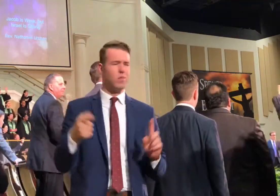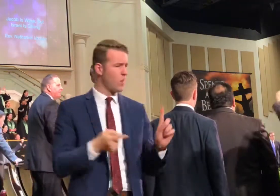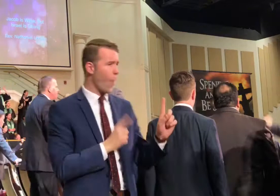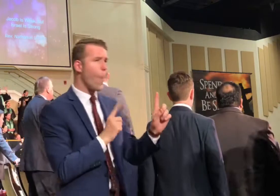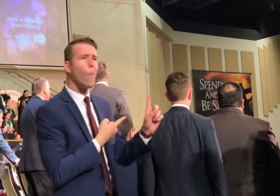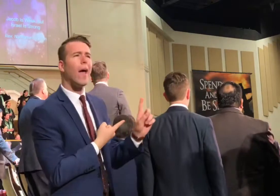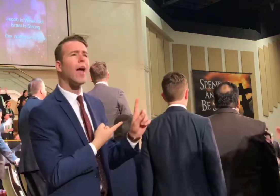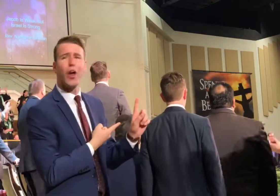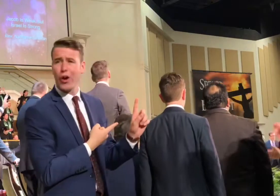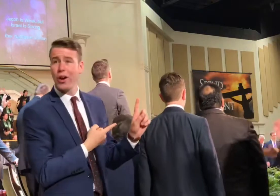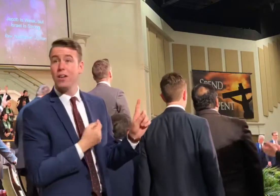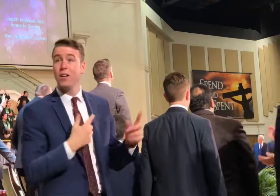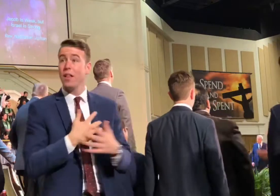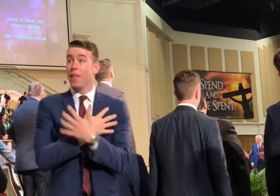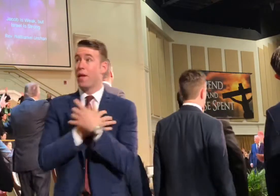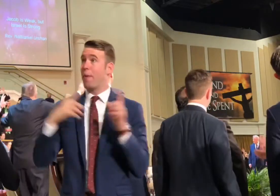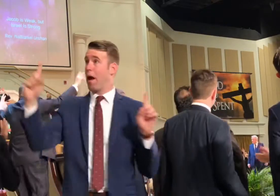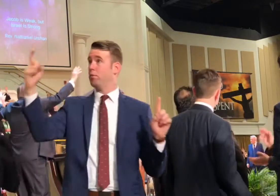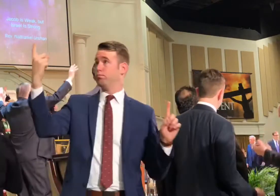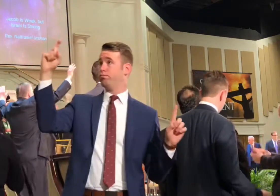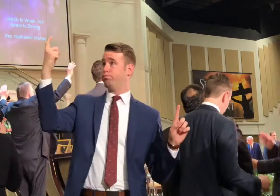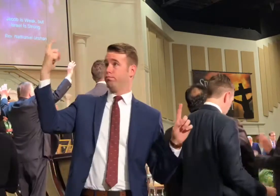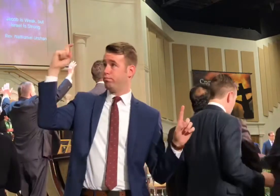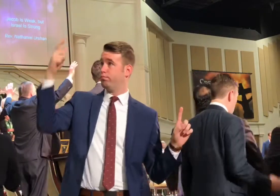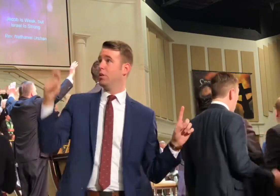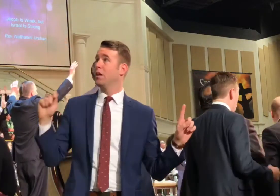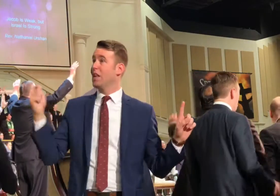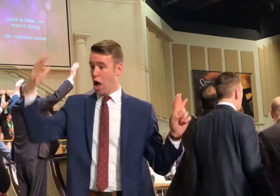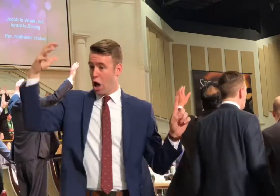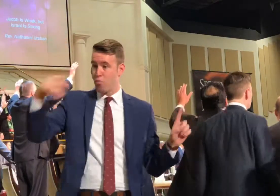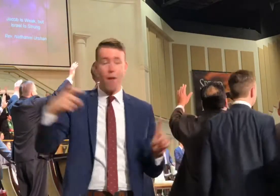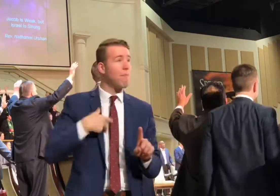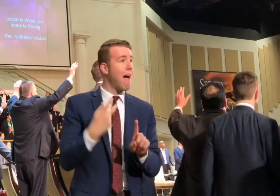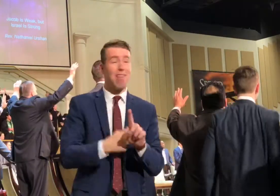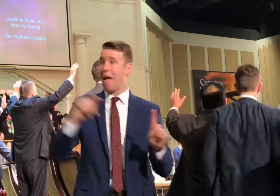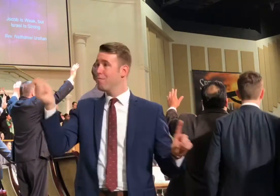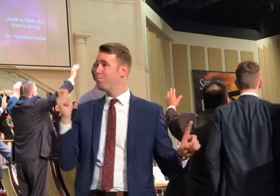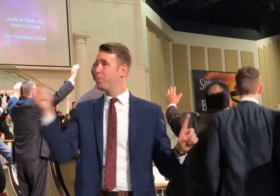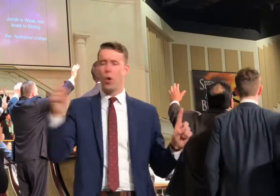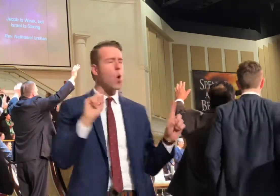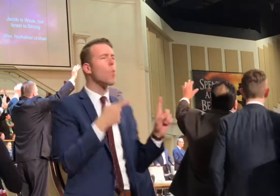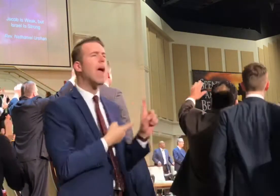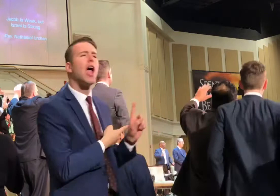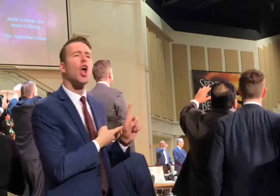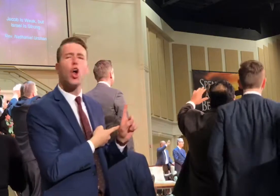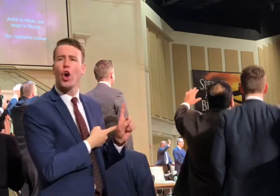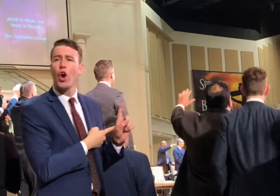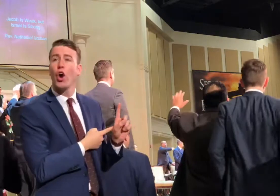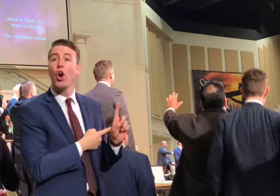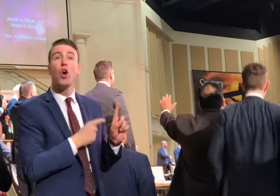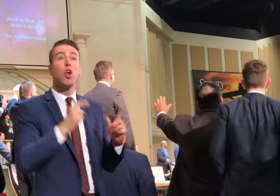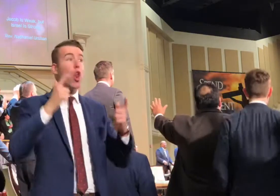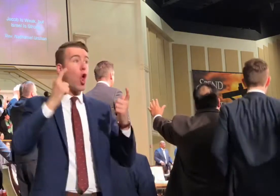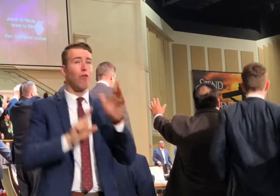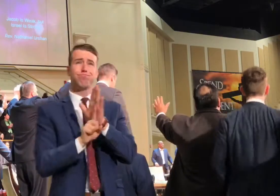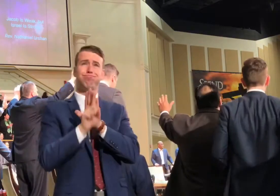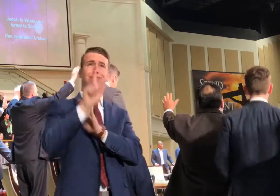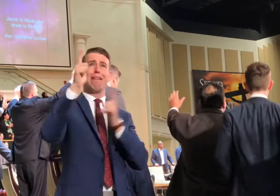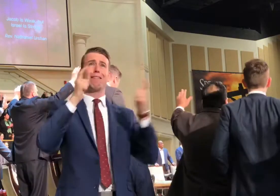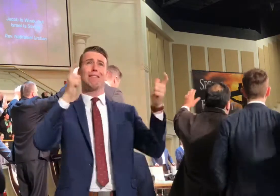you when the bear grabbed the lamb? Where were you when